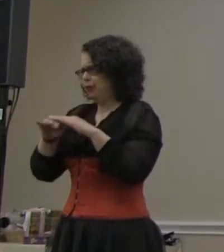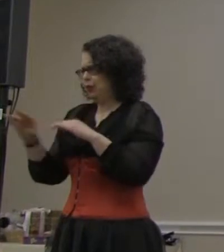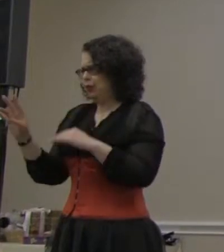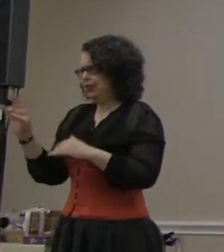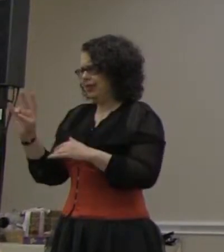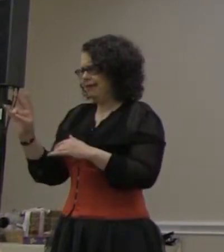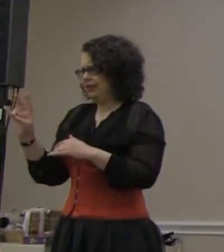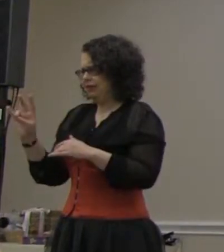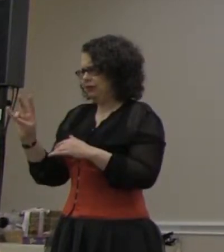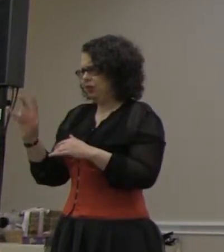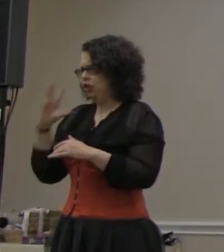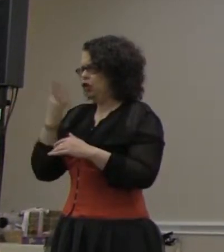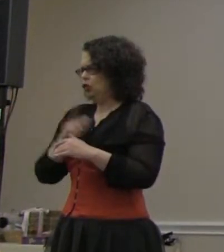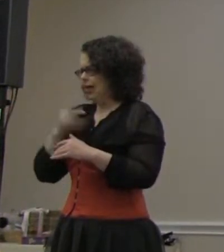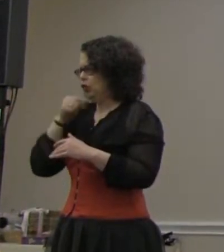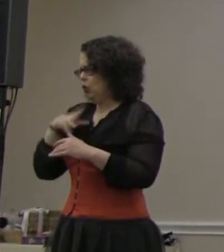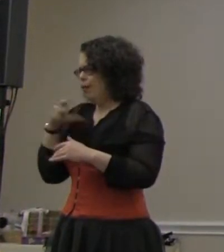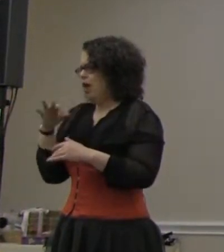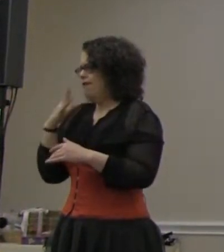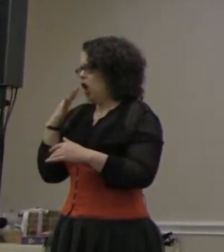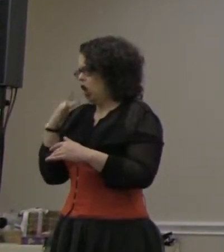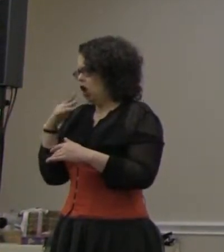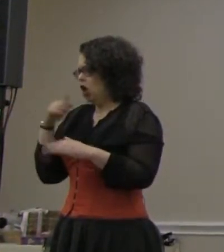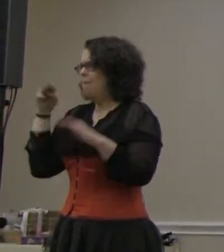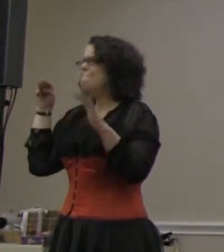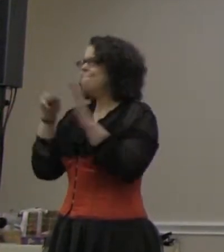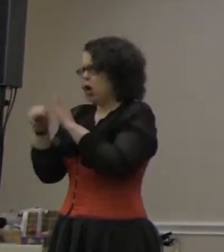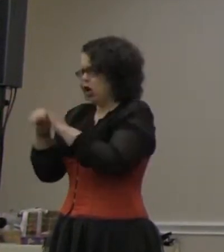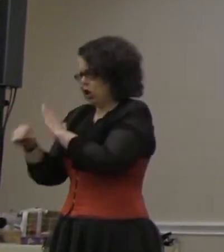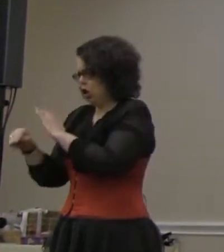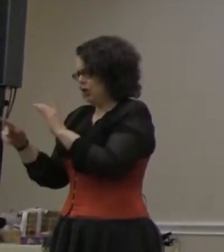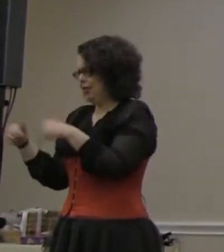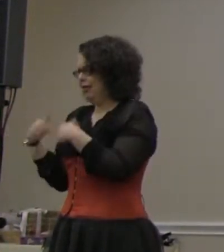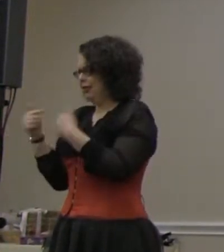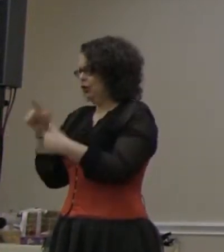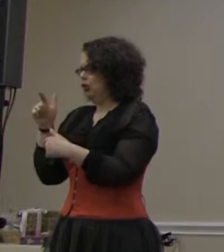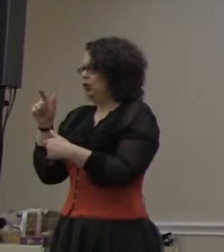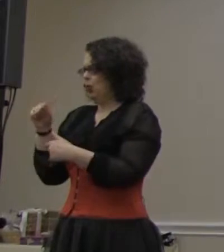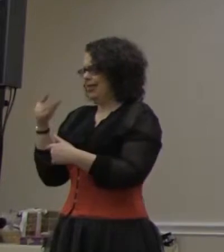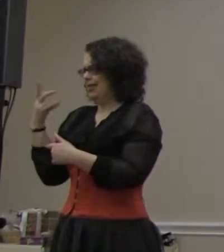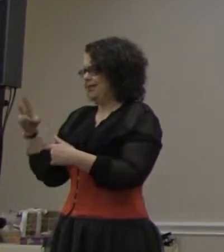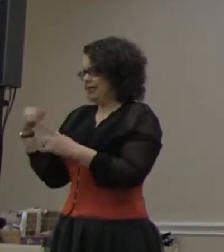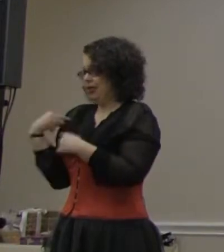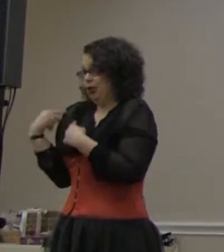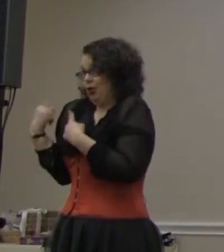7 trans women of color murdered in 2017.